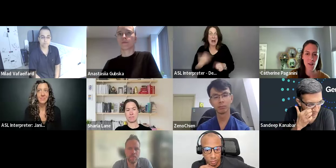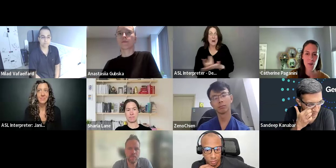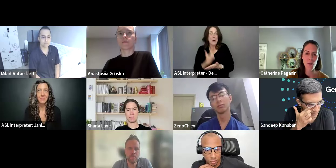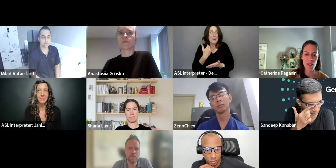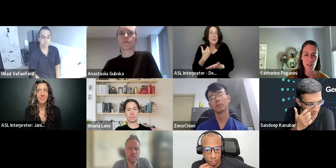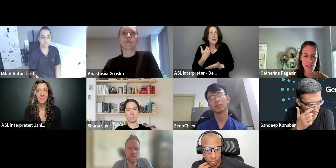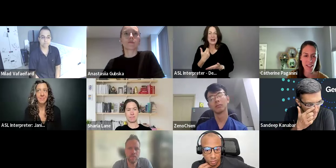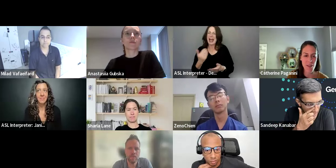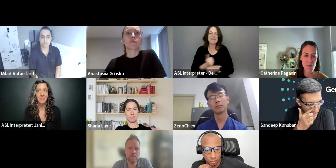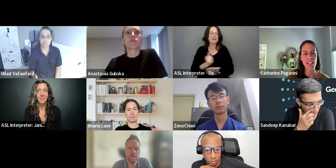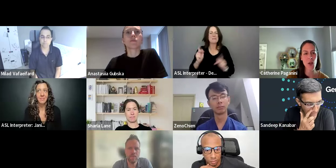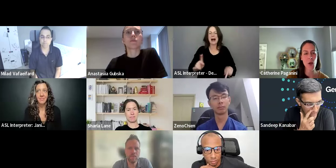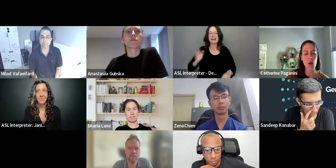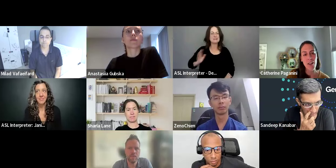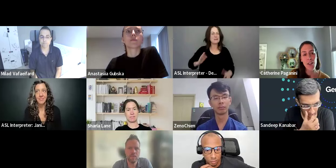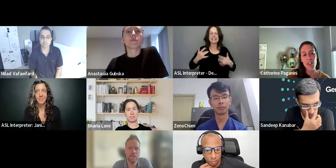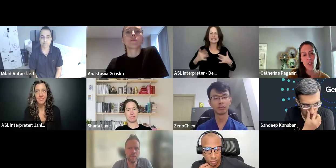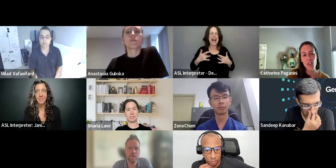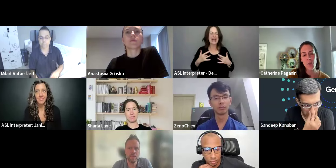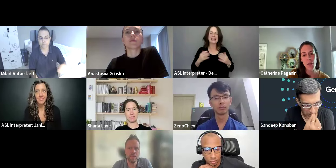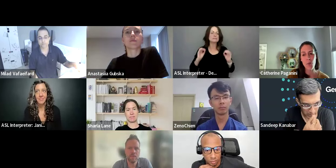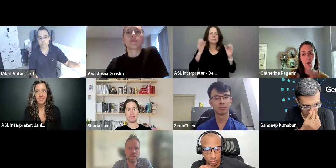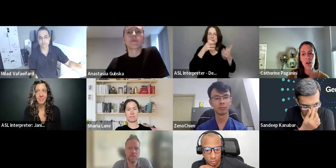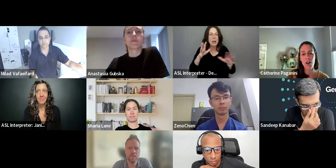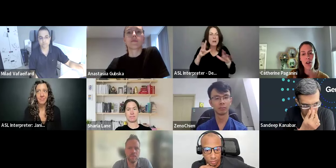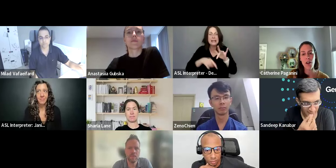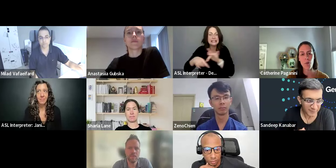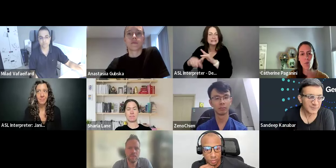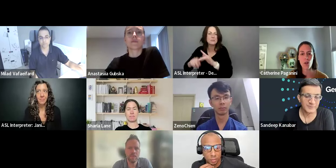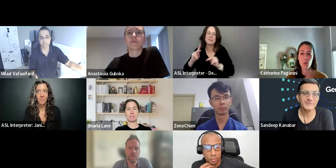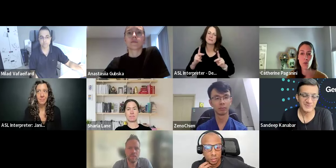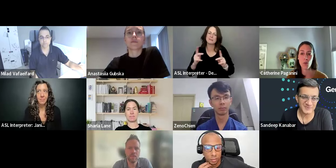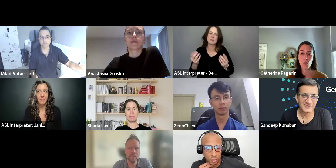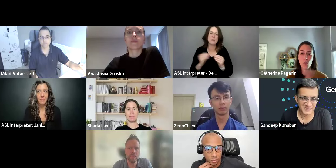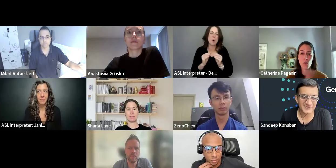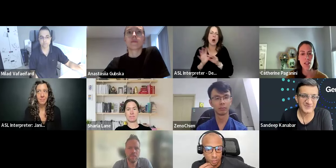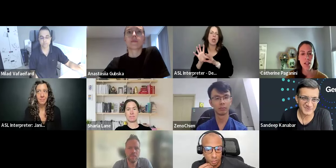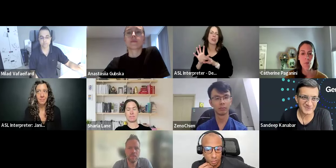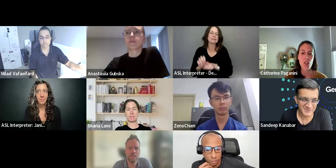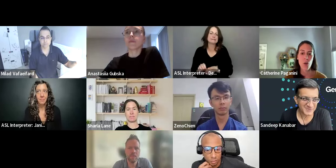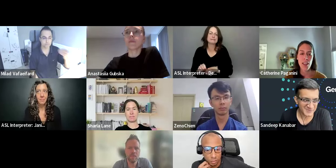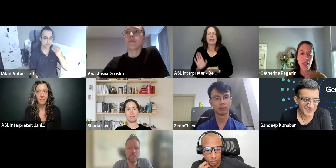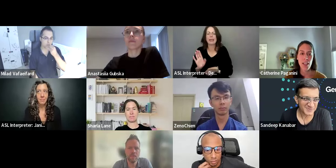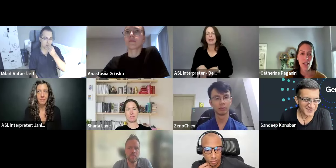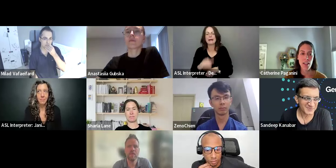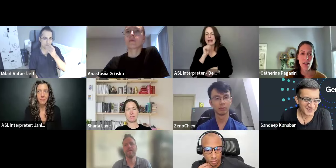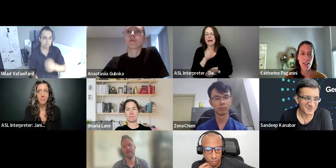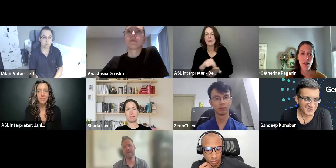was so excited and no one wanted to miss any meeting. So I feel it's just maybe more become more routine.